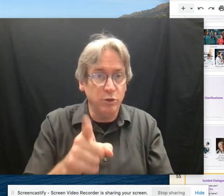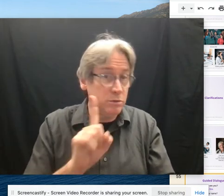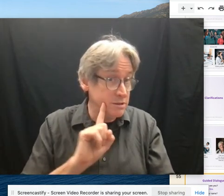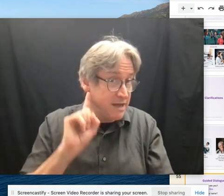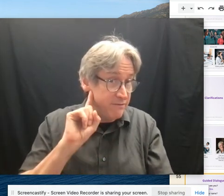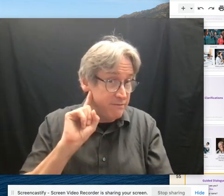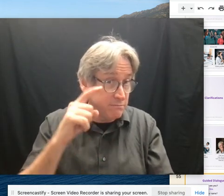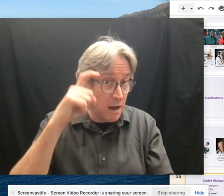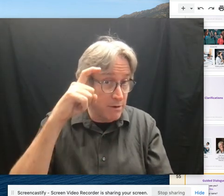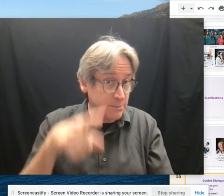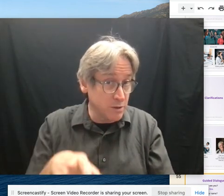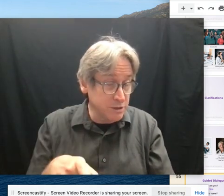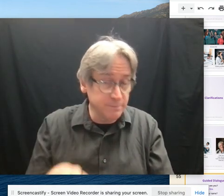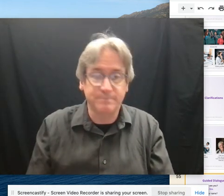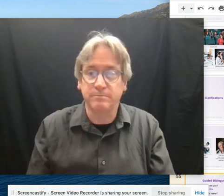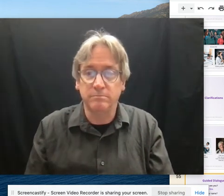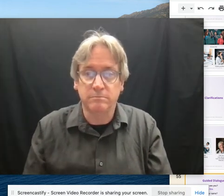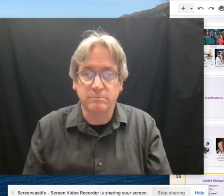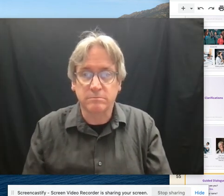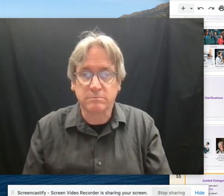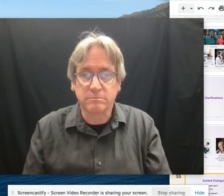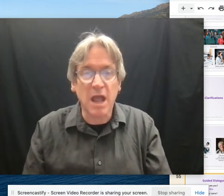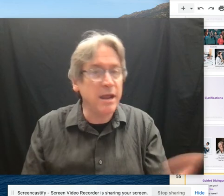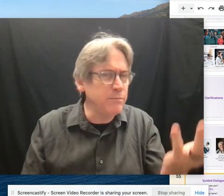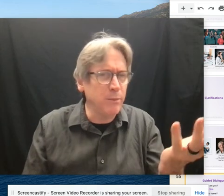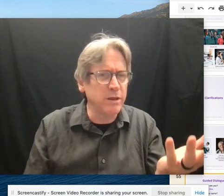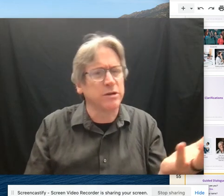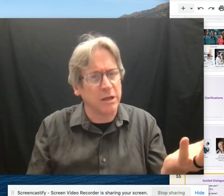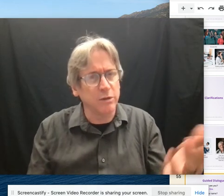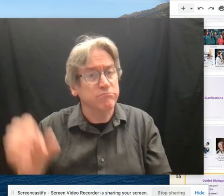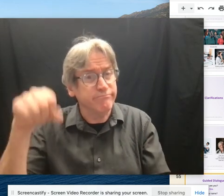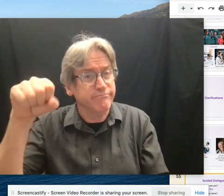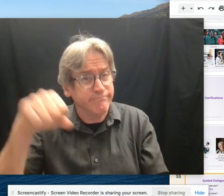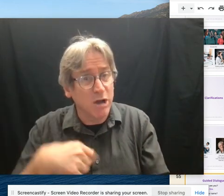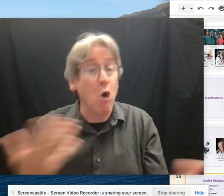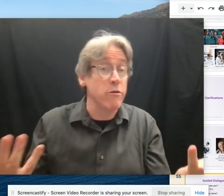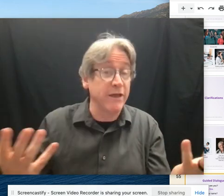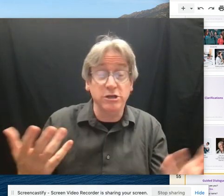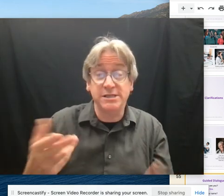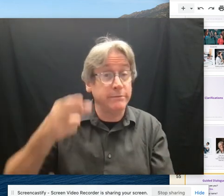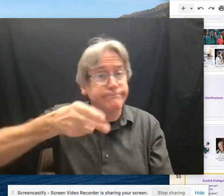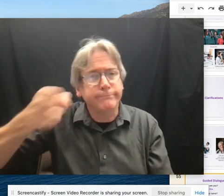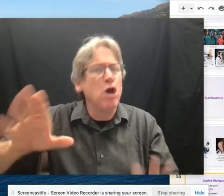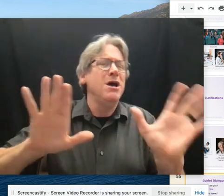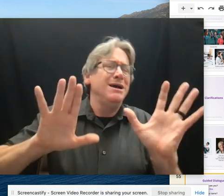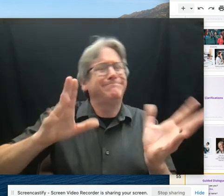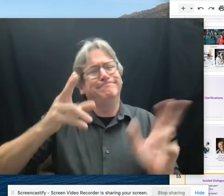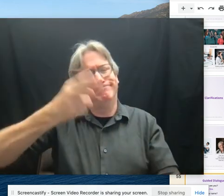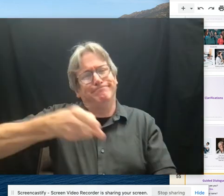So you, deaf, eyebrows up question. And people will either tell you, or they could say,